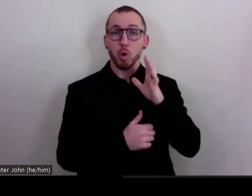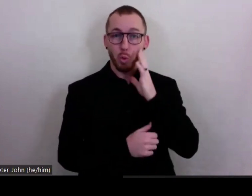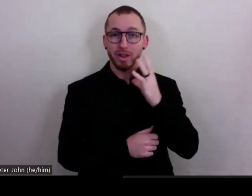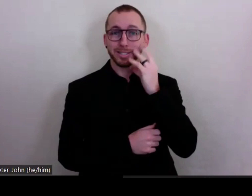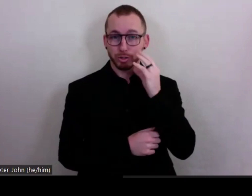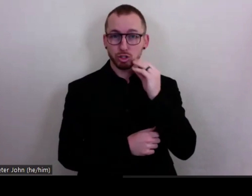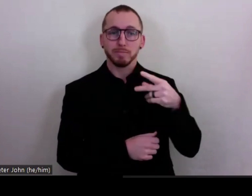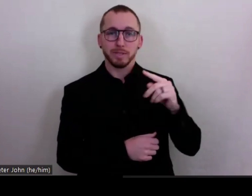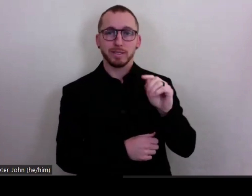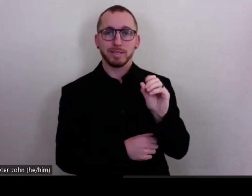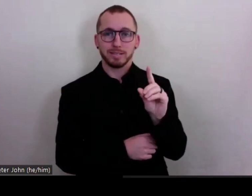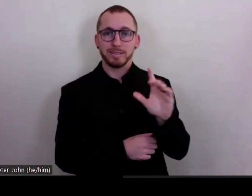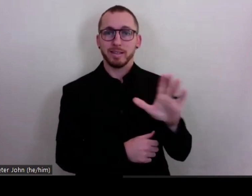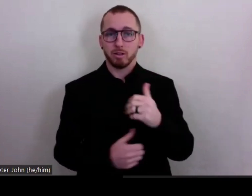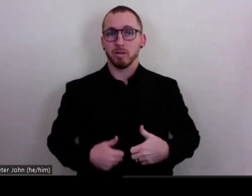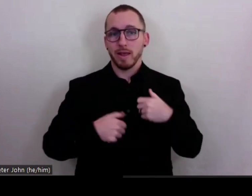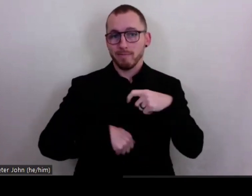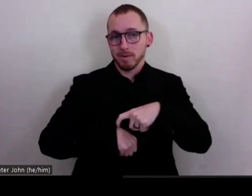lifetime.